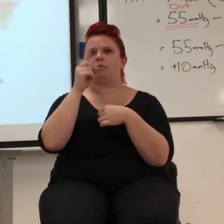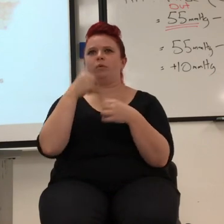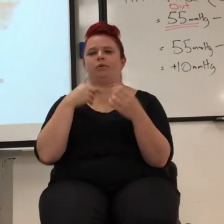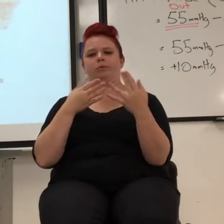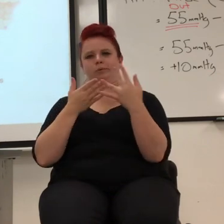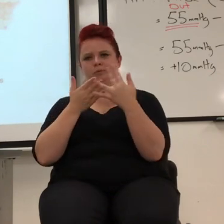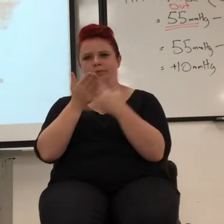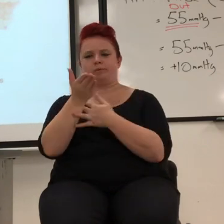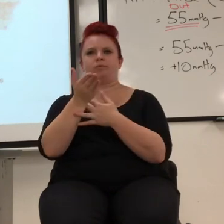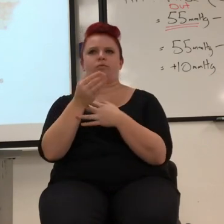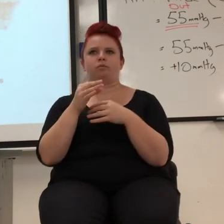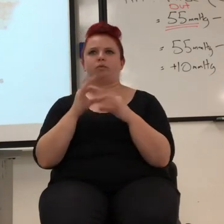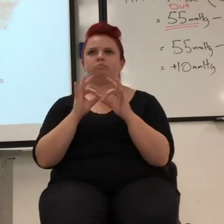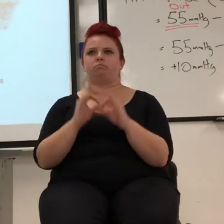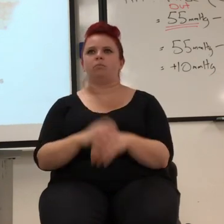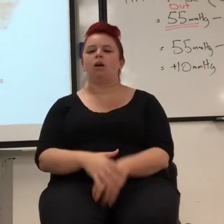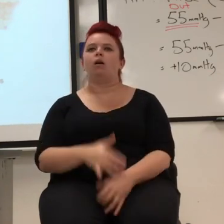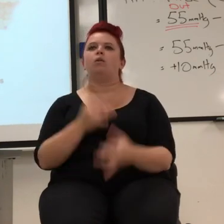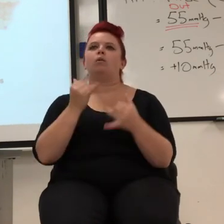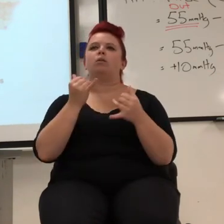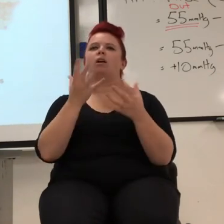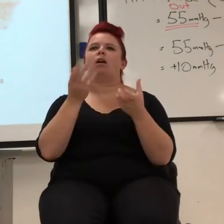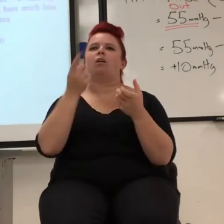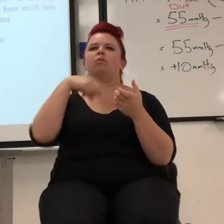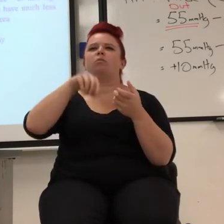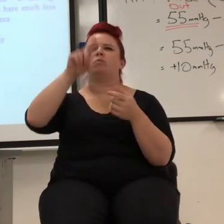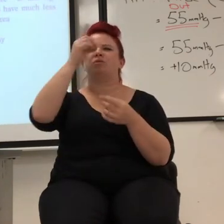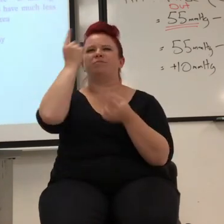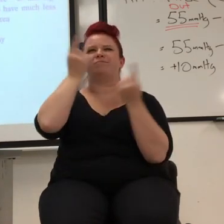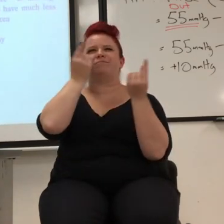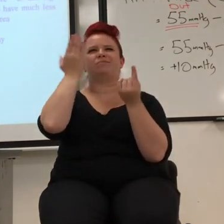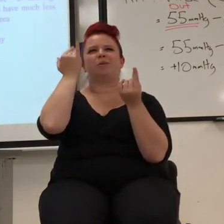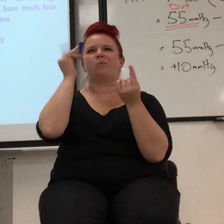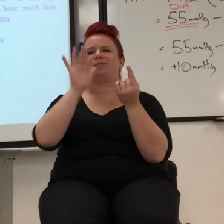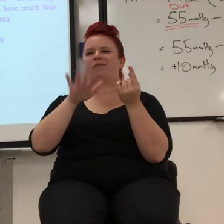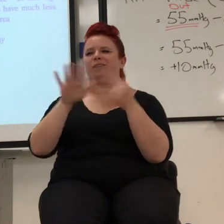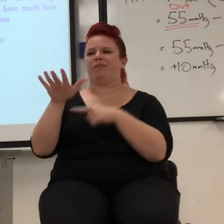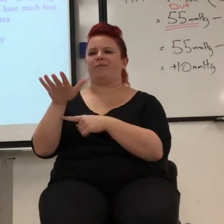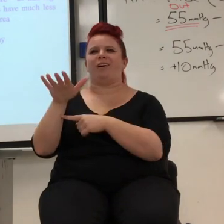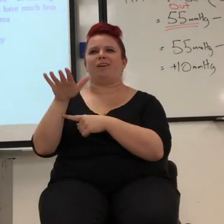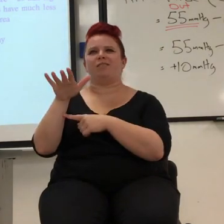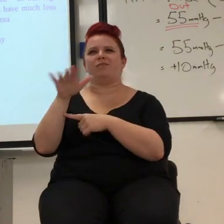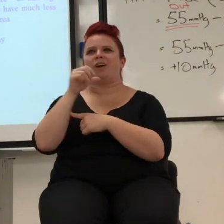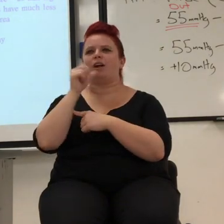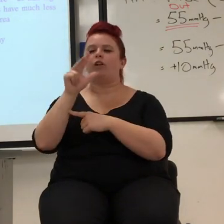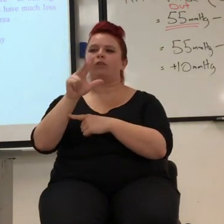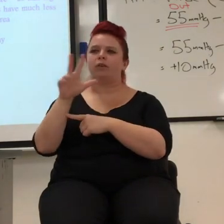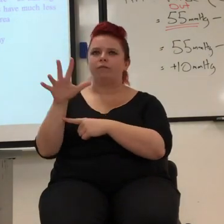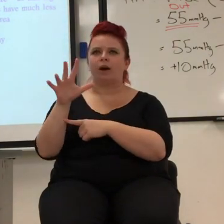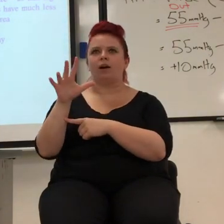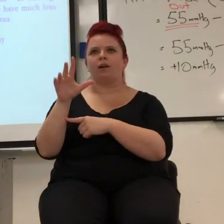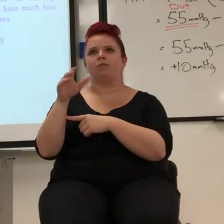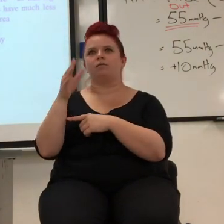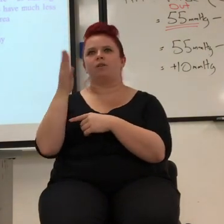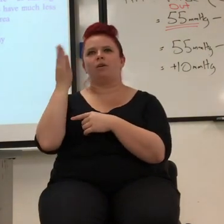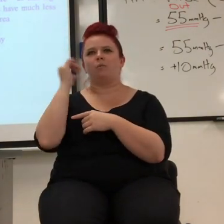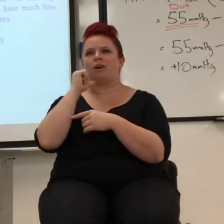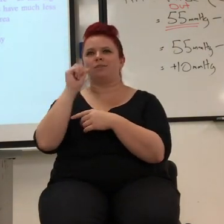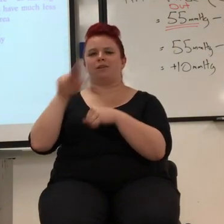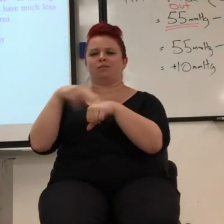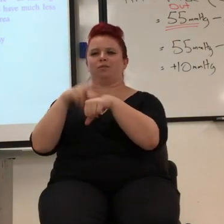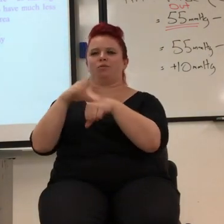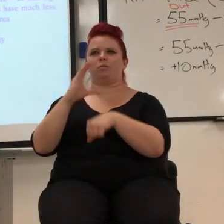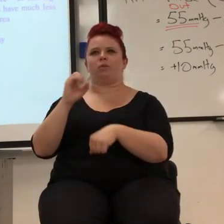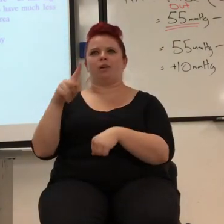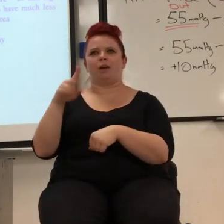And so I want you to think about why that 55 is 55 and not 35 like regular capillary